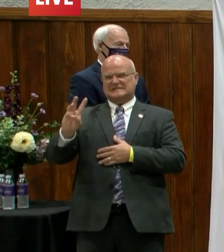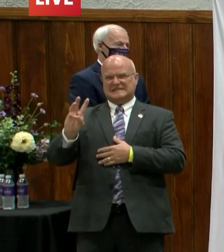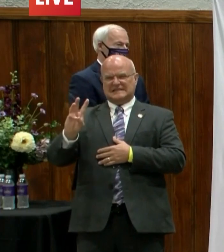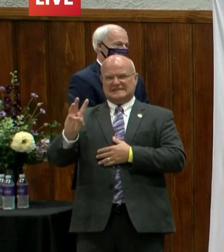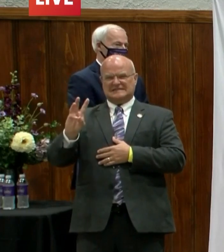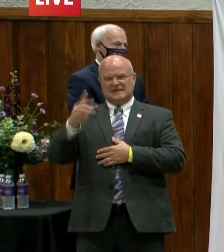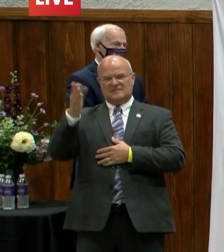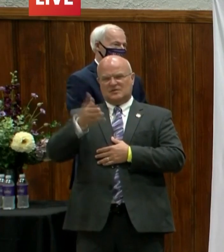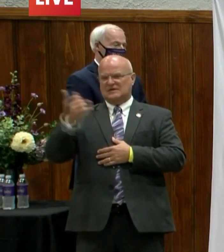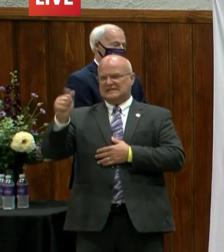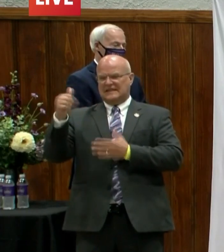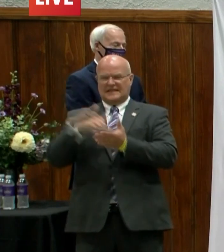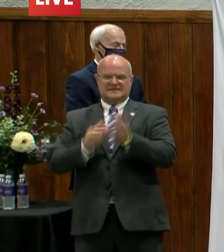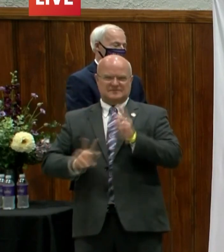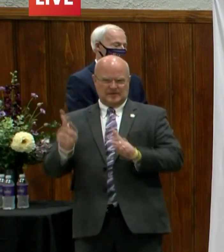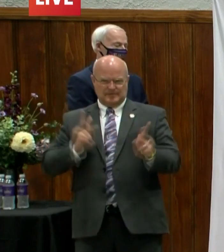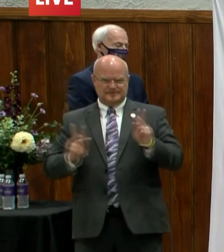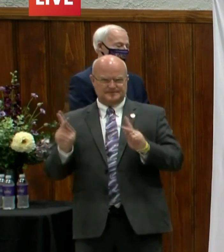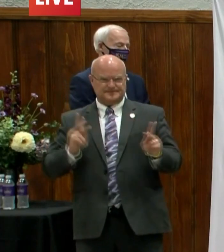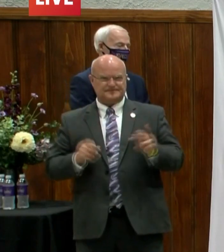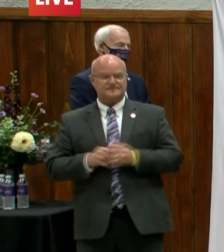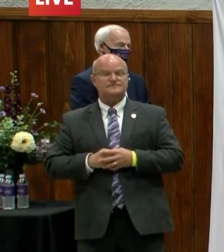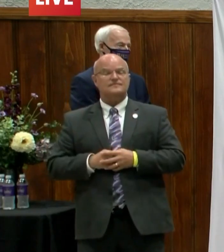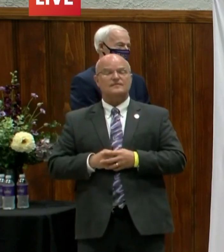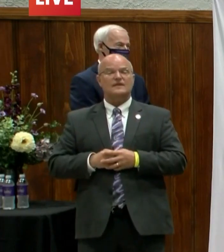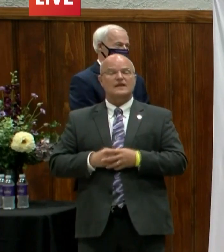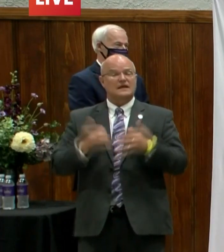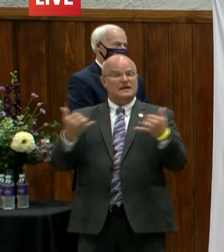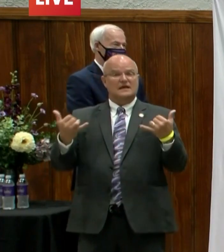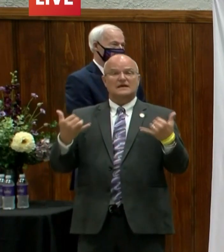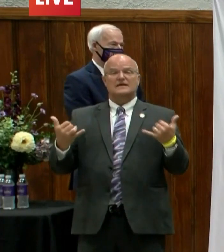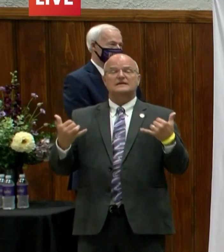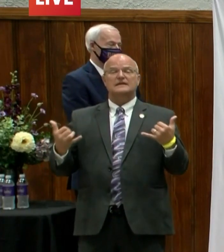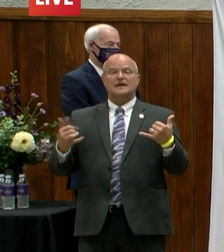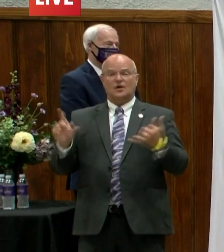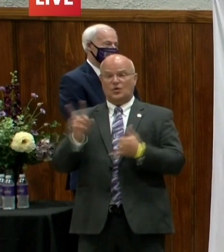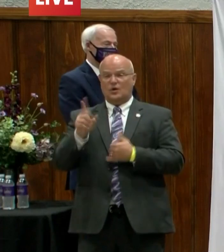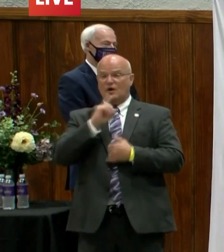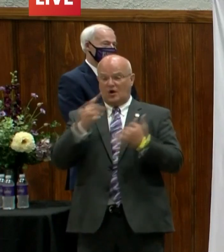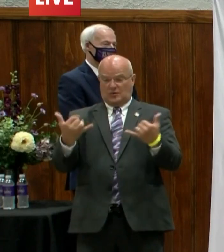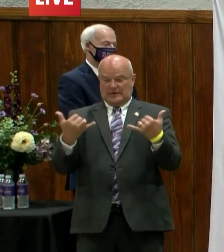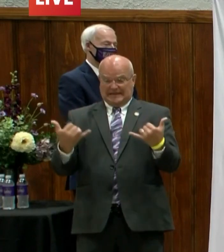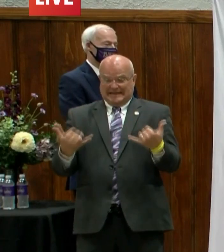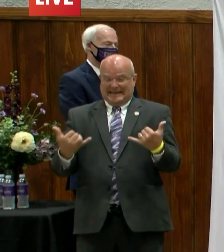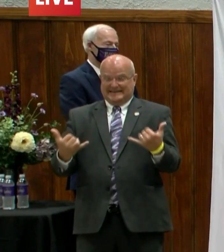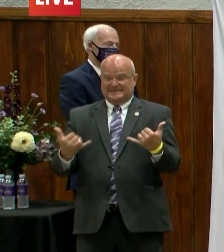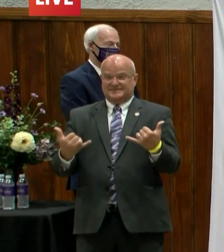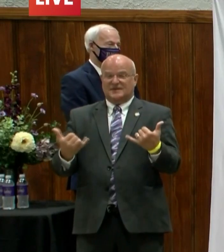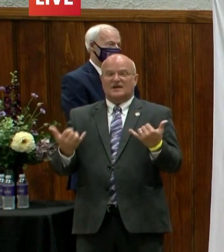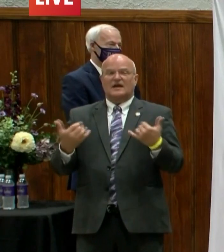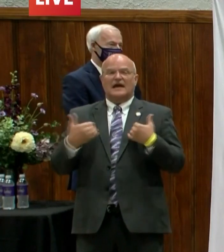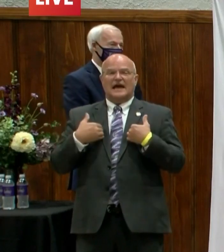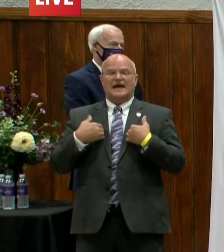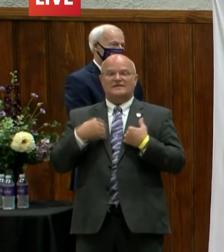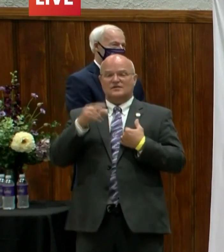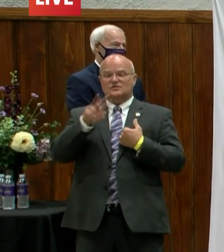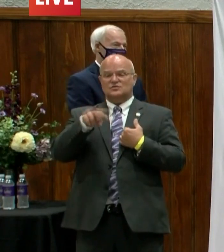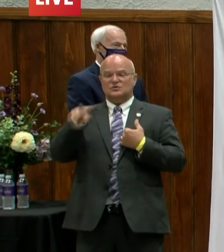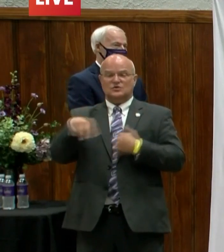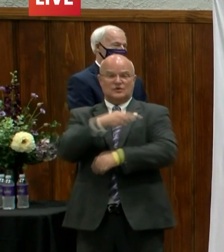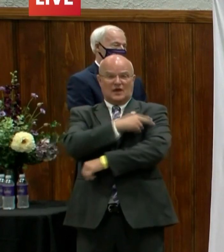1,326 per 10,000 people. Now, in terms of where we are now, we currently have